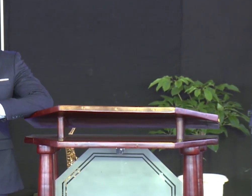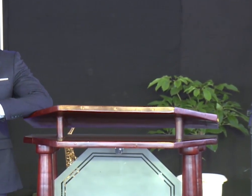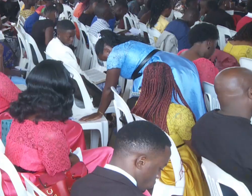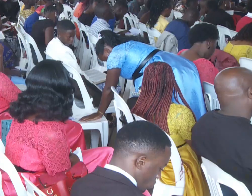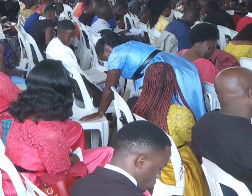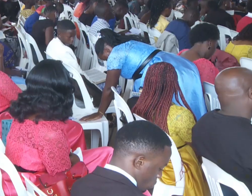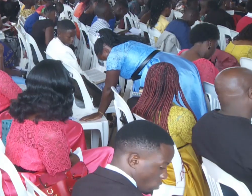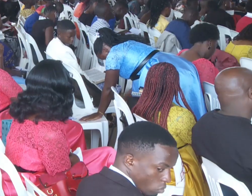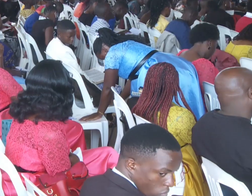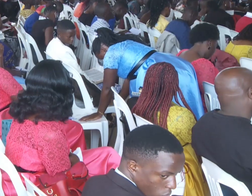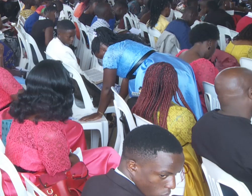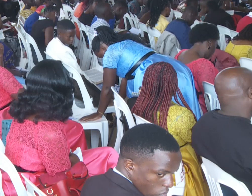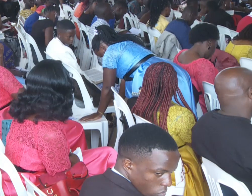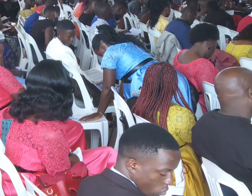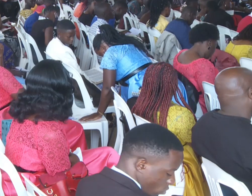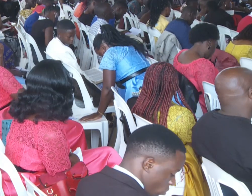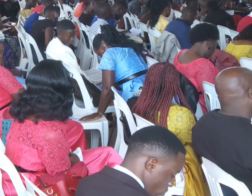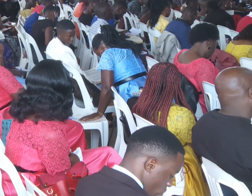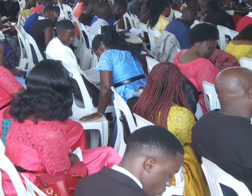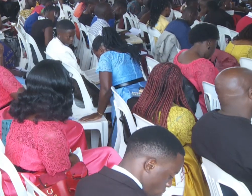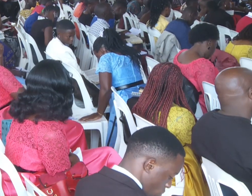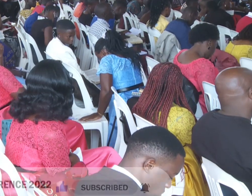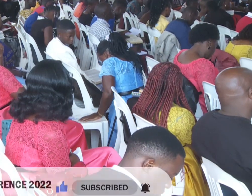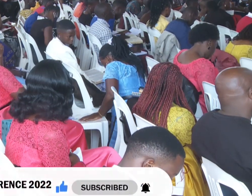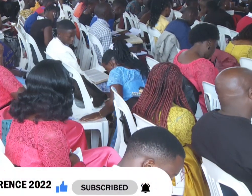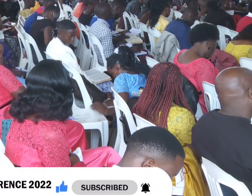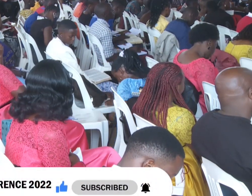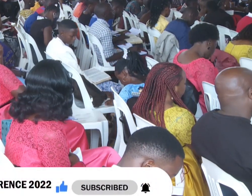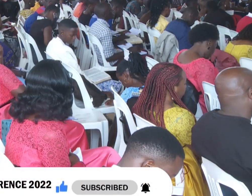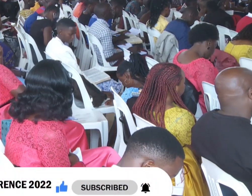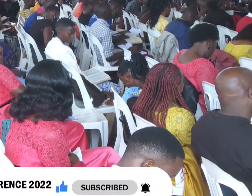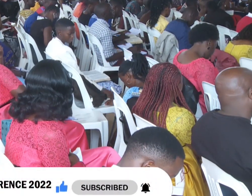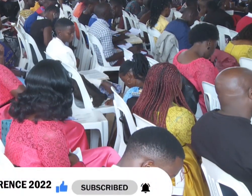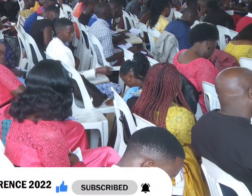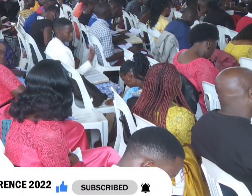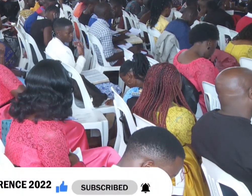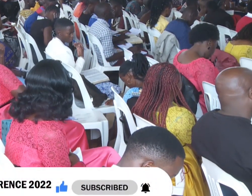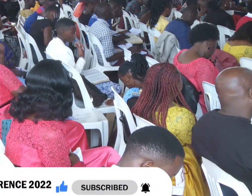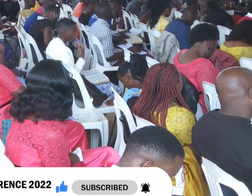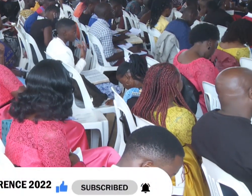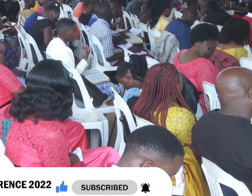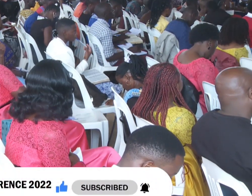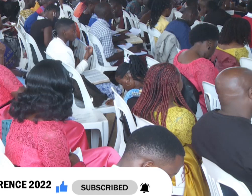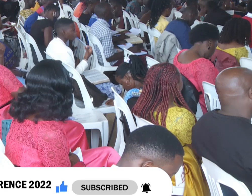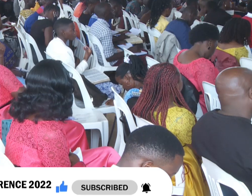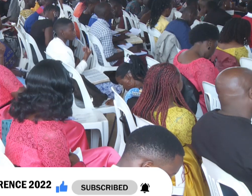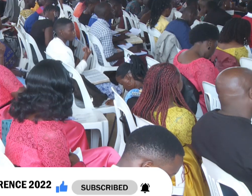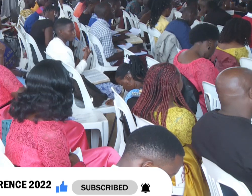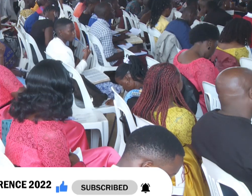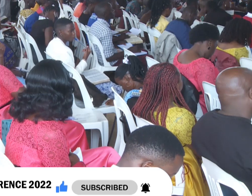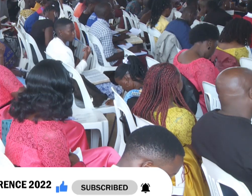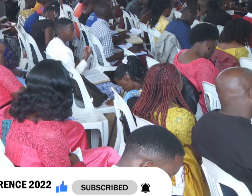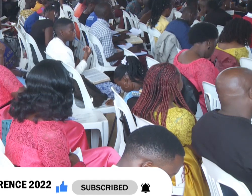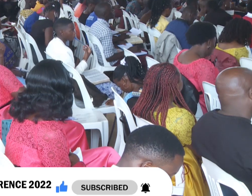the understanding of the truth. Every day. Abalokole. Buli lunaku. Always. Radio zajja. The radios came.